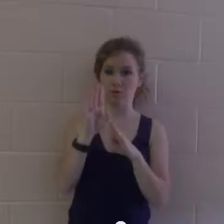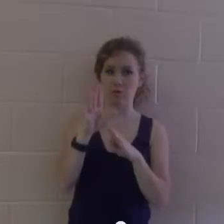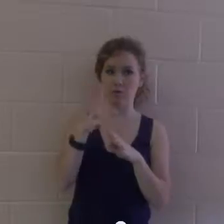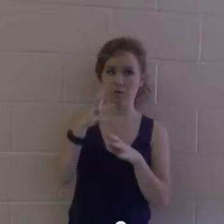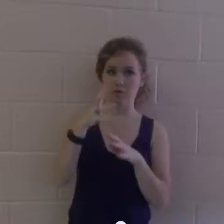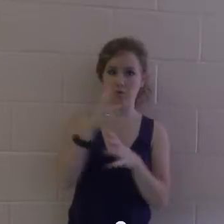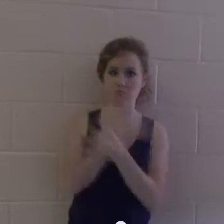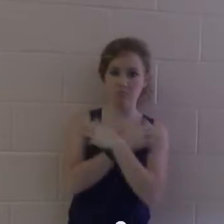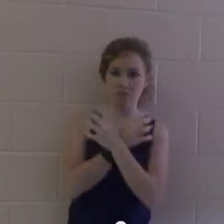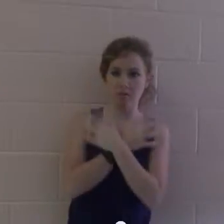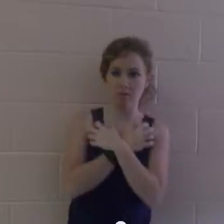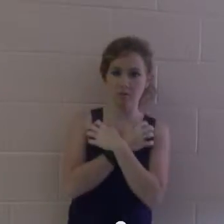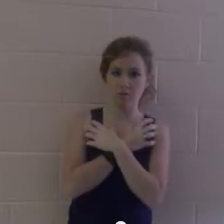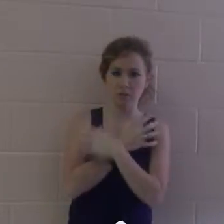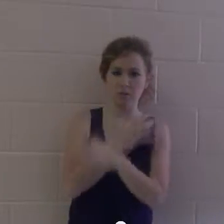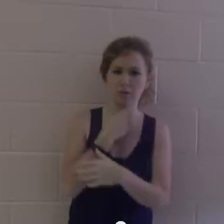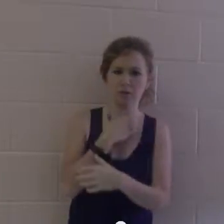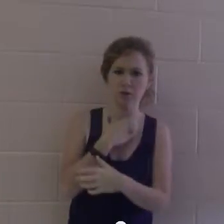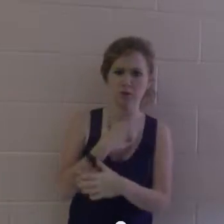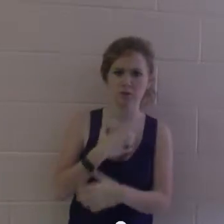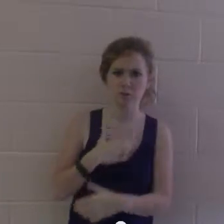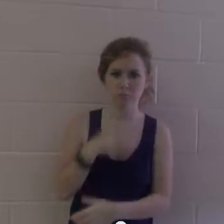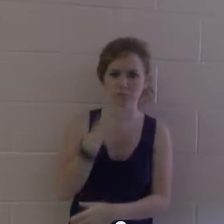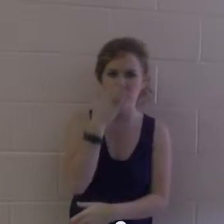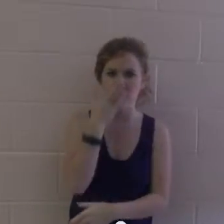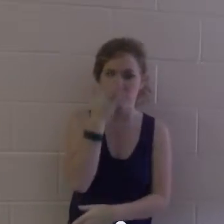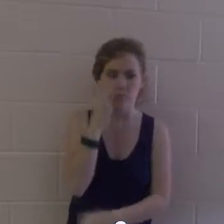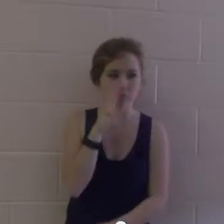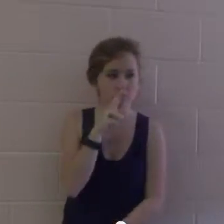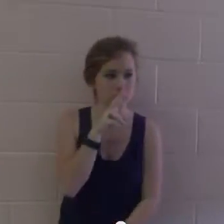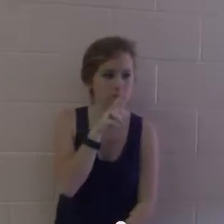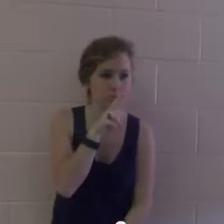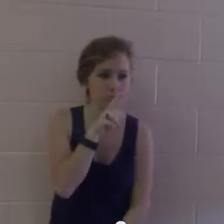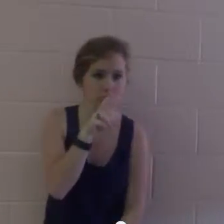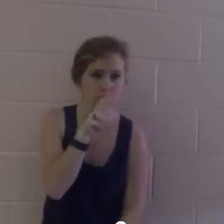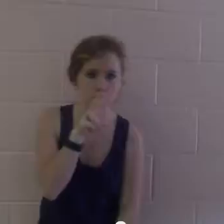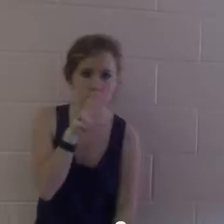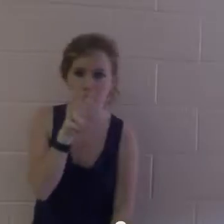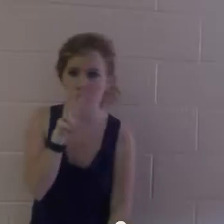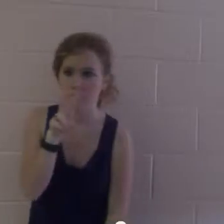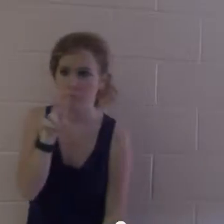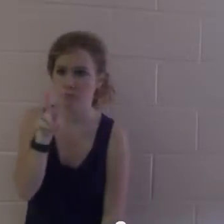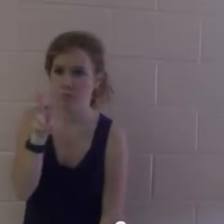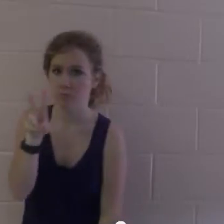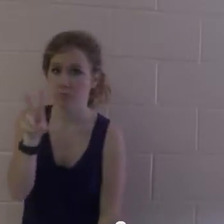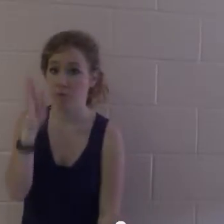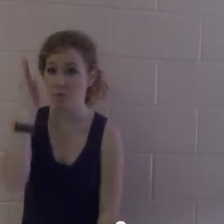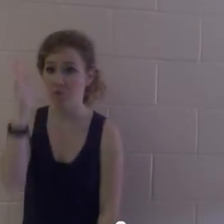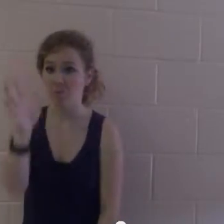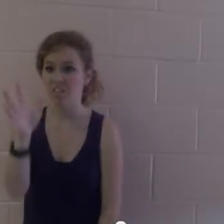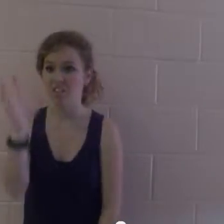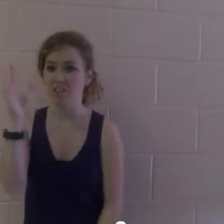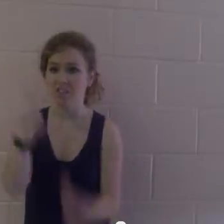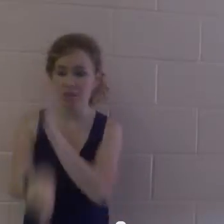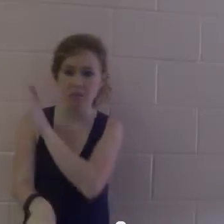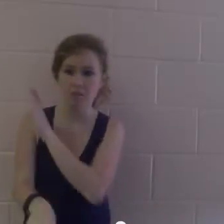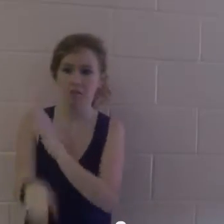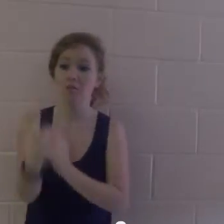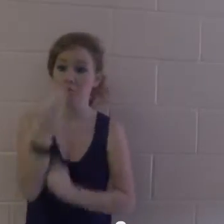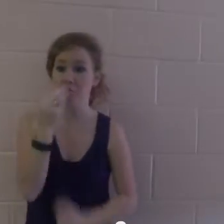Need to worry about bears being hungry and smelling the